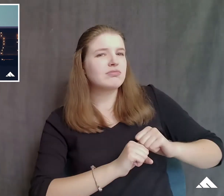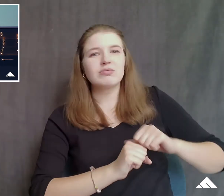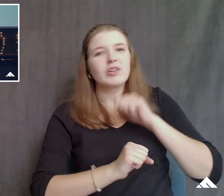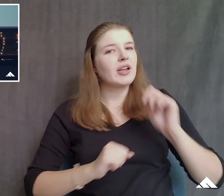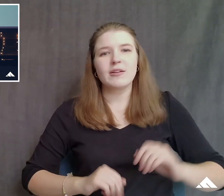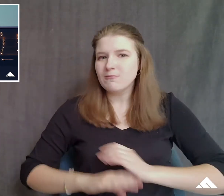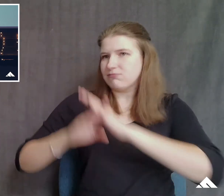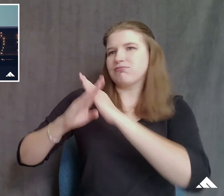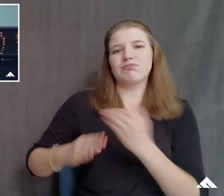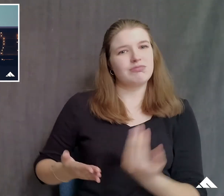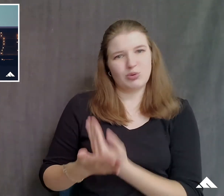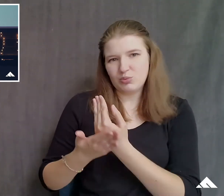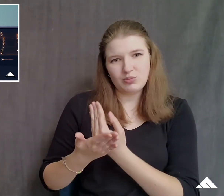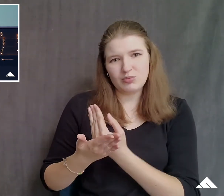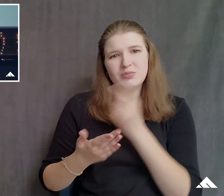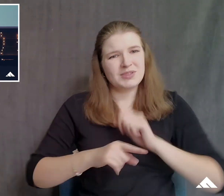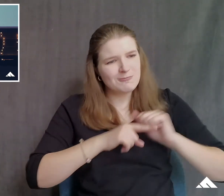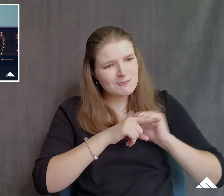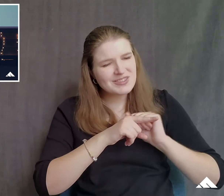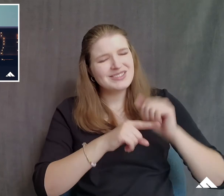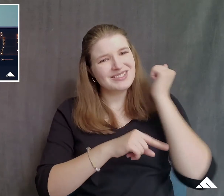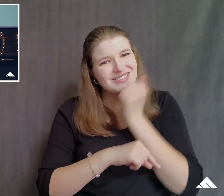erected on a daily basis.